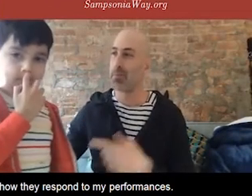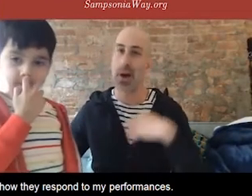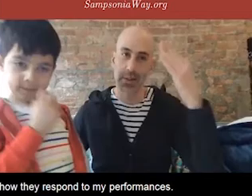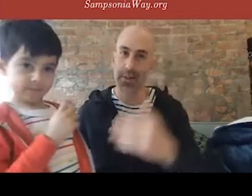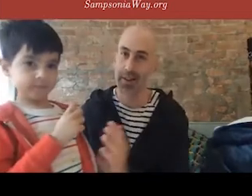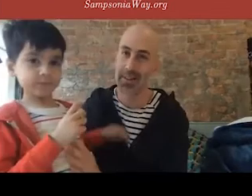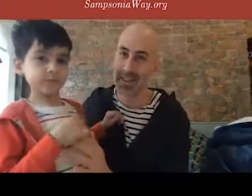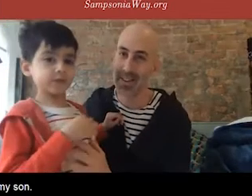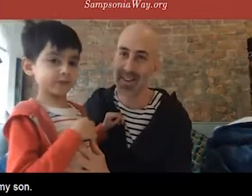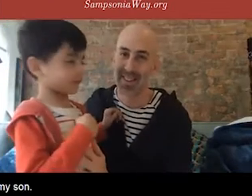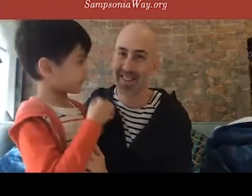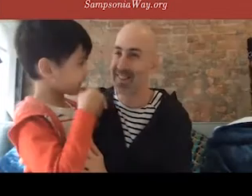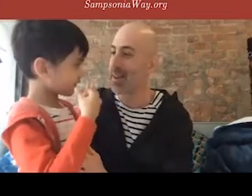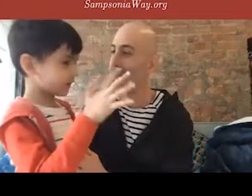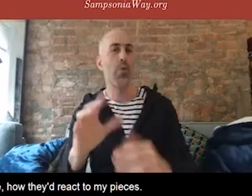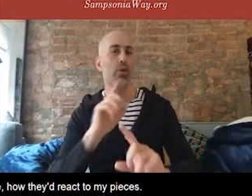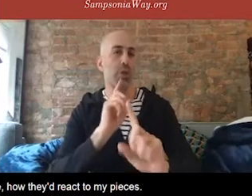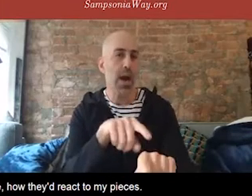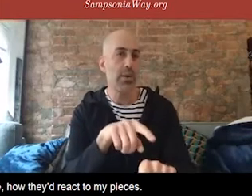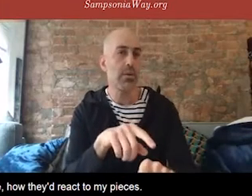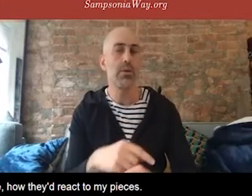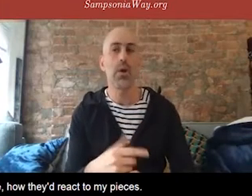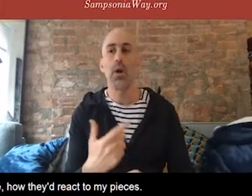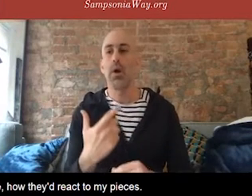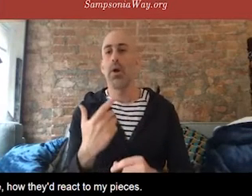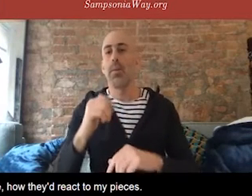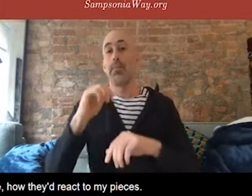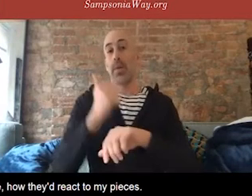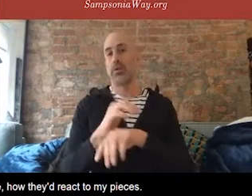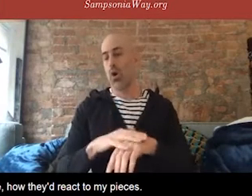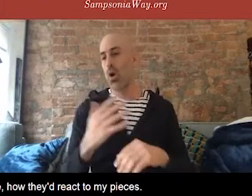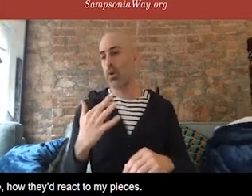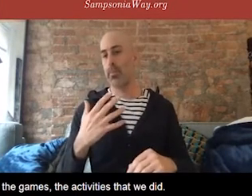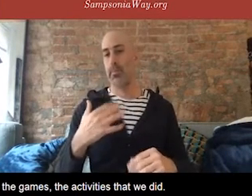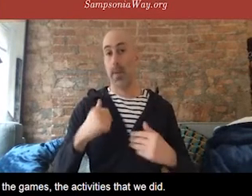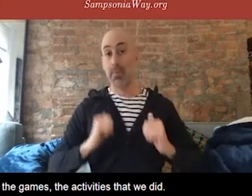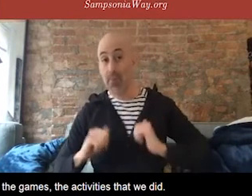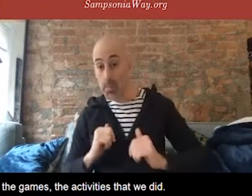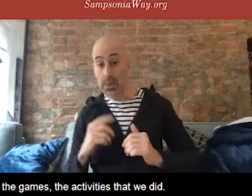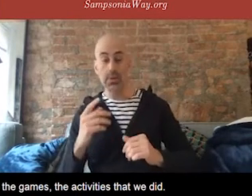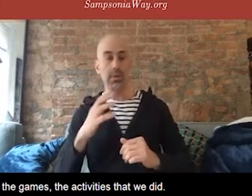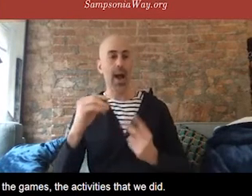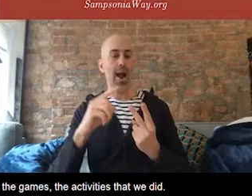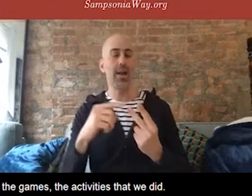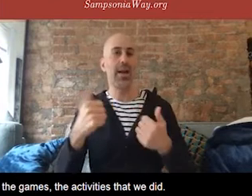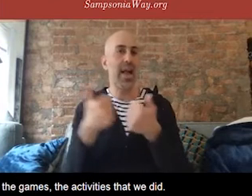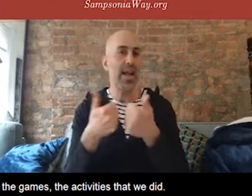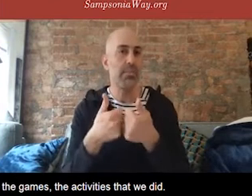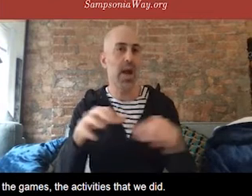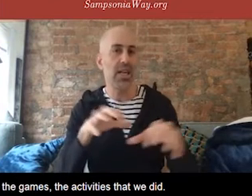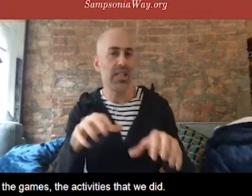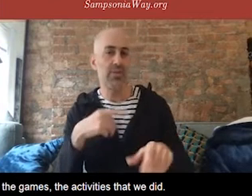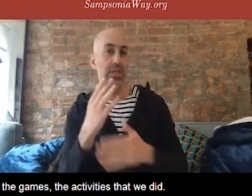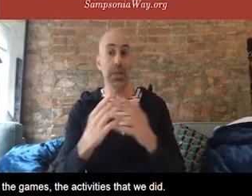to my performances. This is my son. So I would study the audience and their, how they'd react to my pieces and, you know, based on